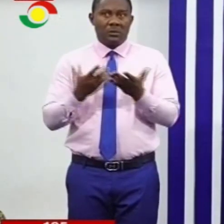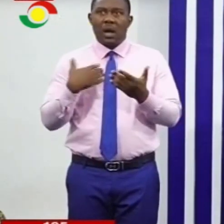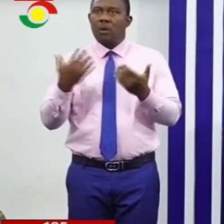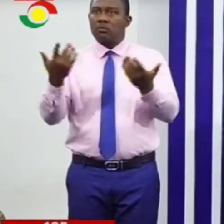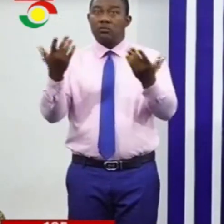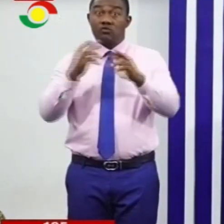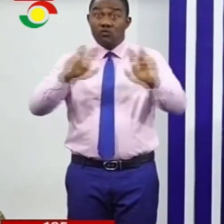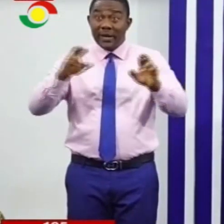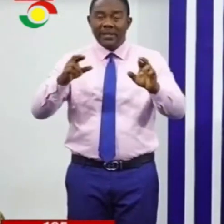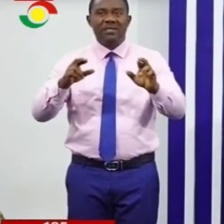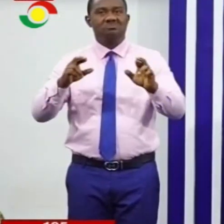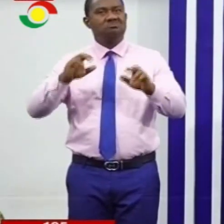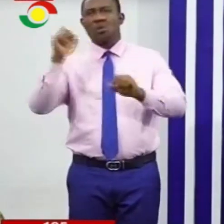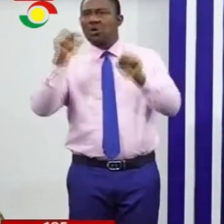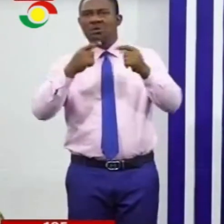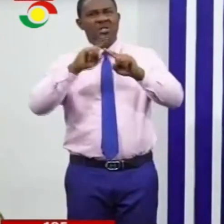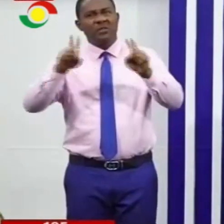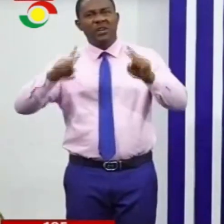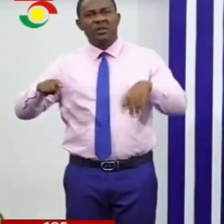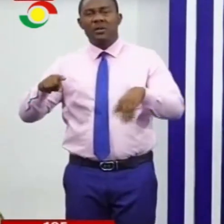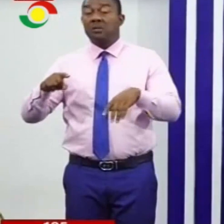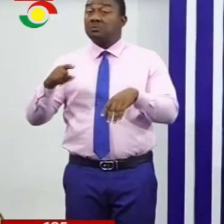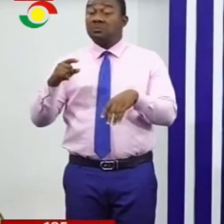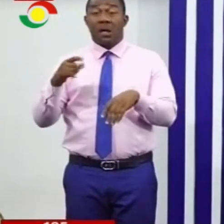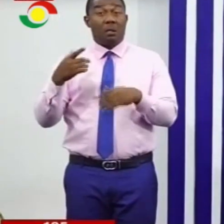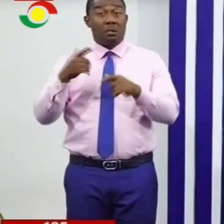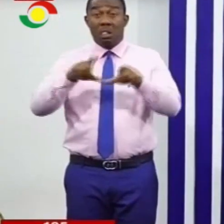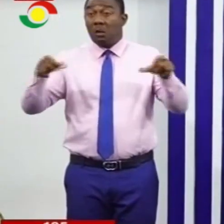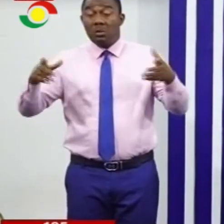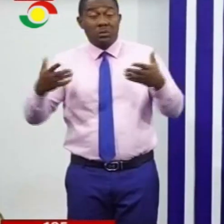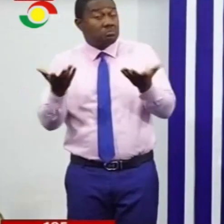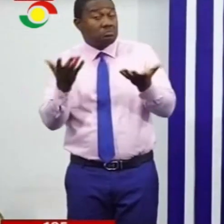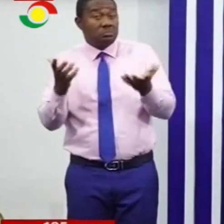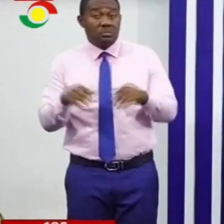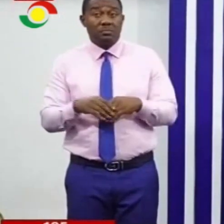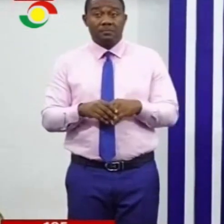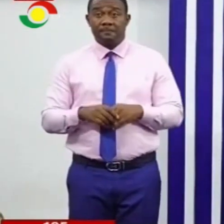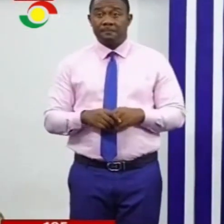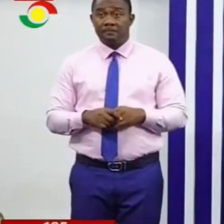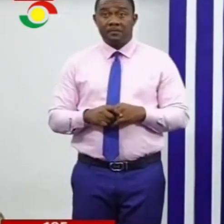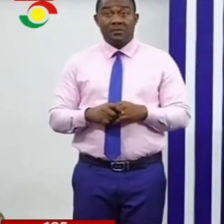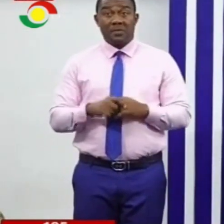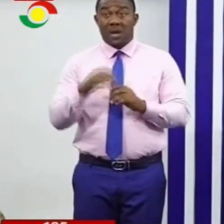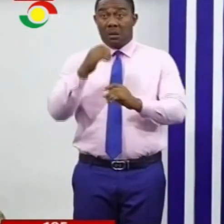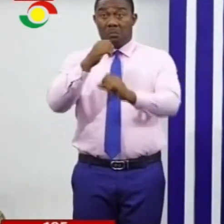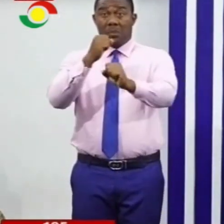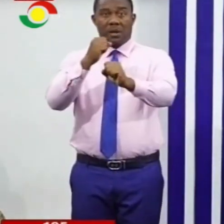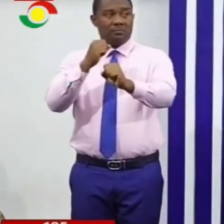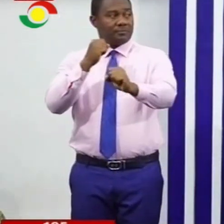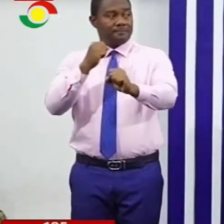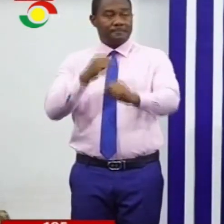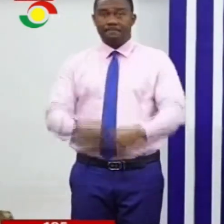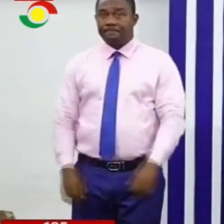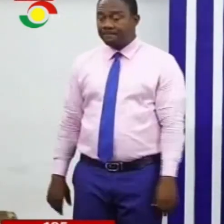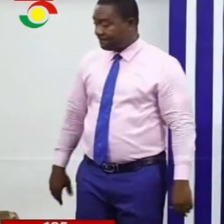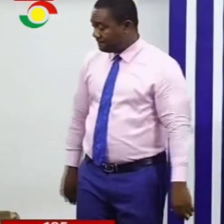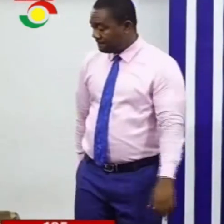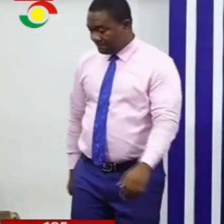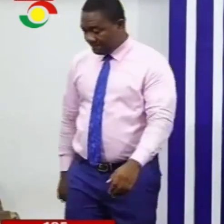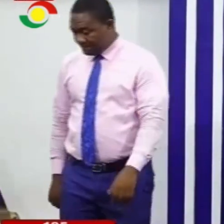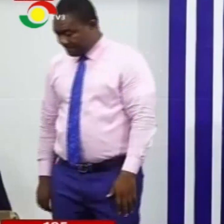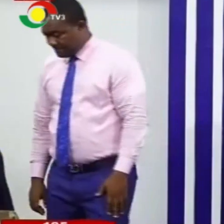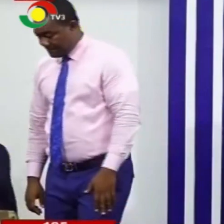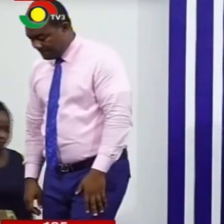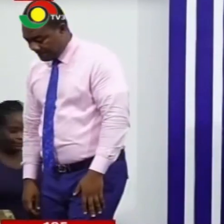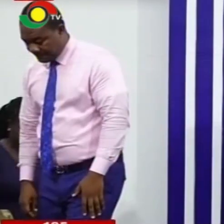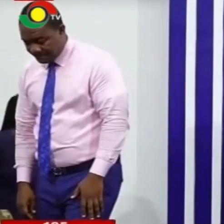now in various languages. The various directors are here to help us. May I ask them to set up the microphone so that we can take the questions? Please do